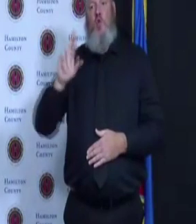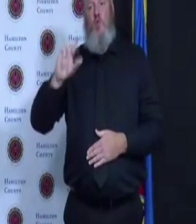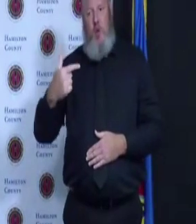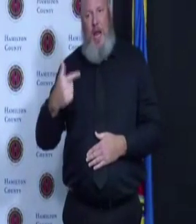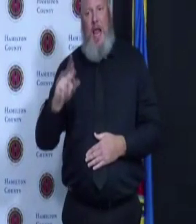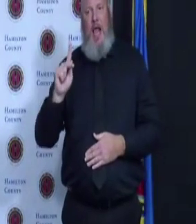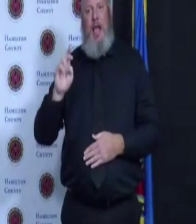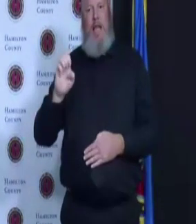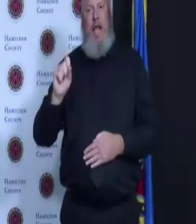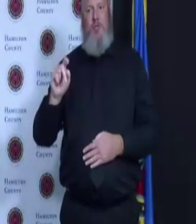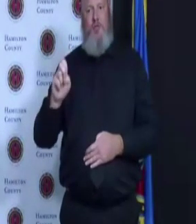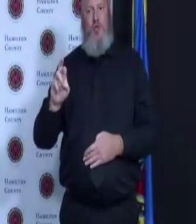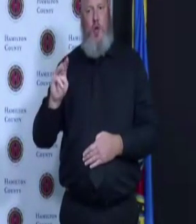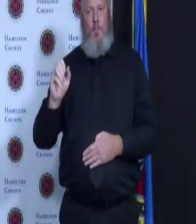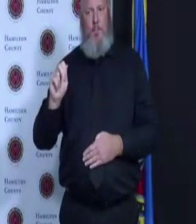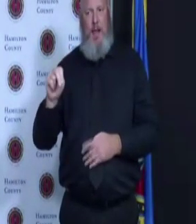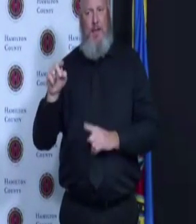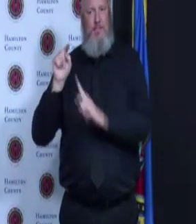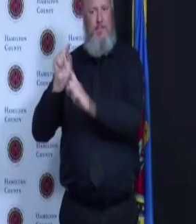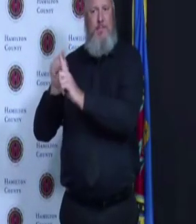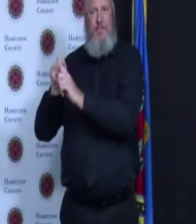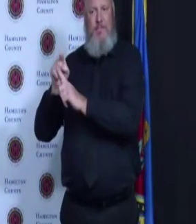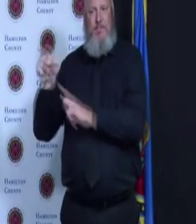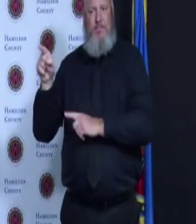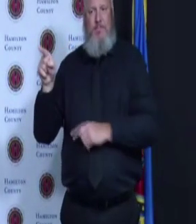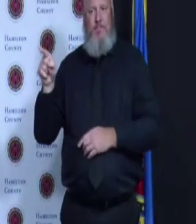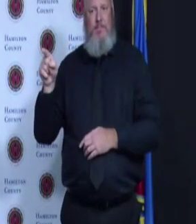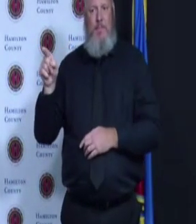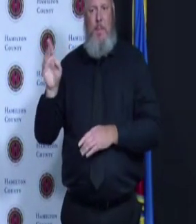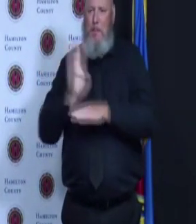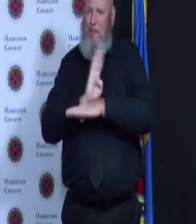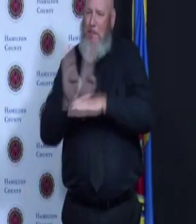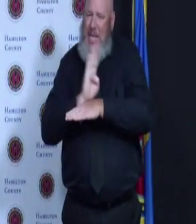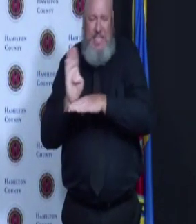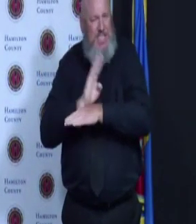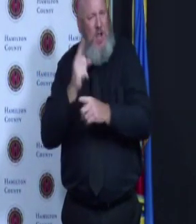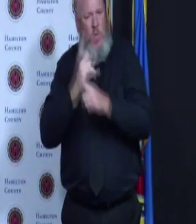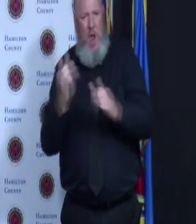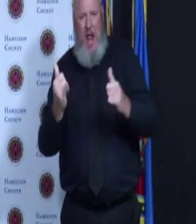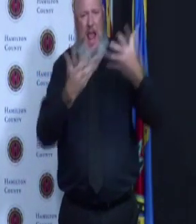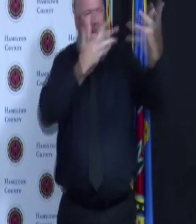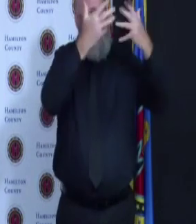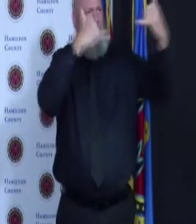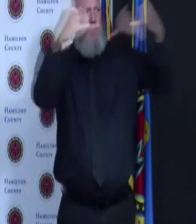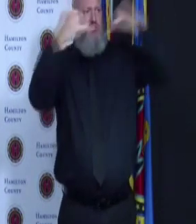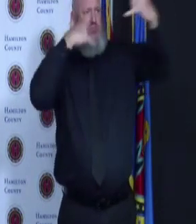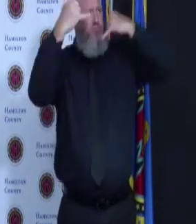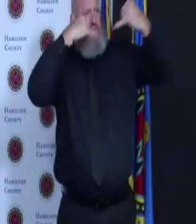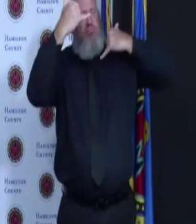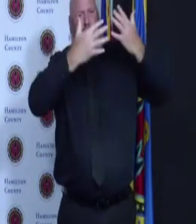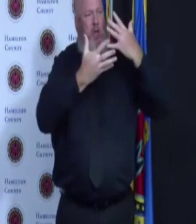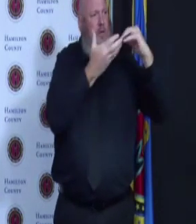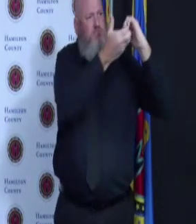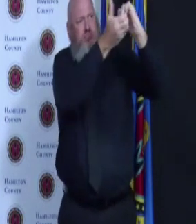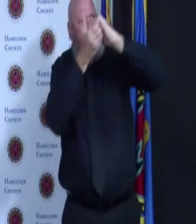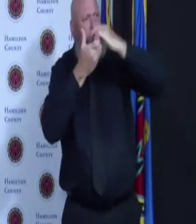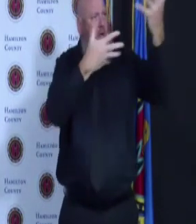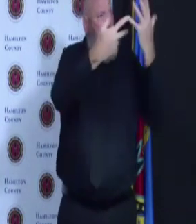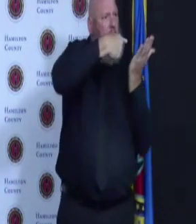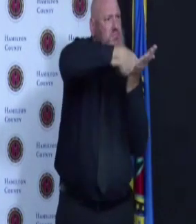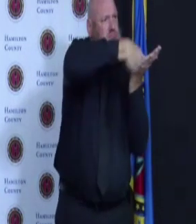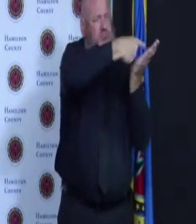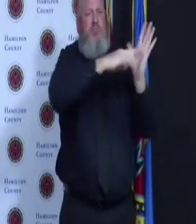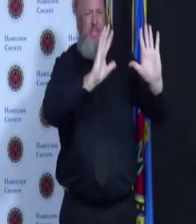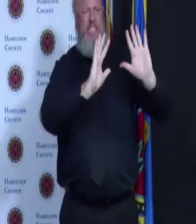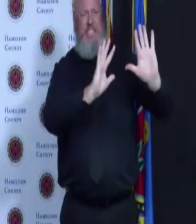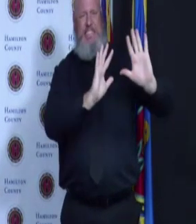time. And so, but I am happy to take questions, convey them to him later in the day, and come back with the responses.